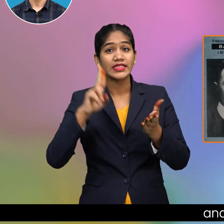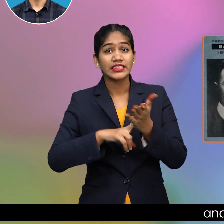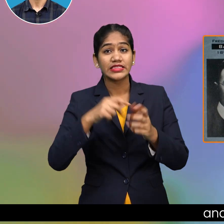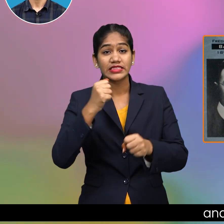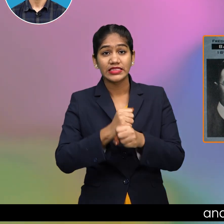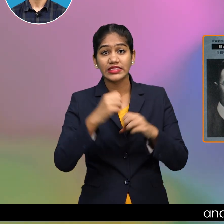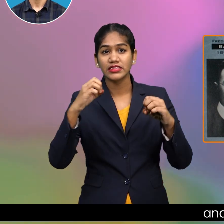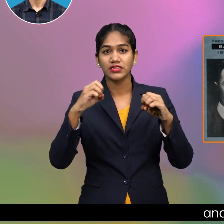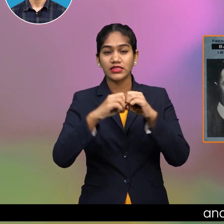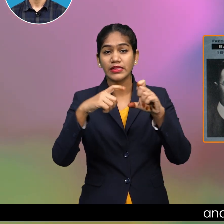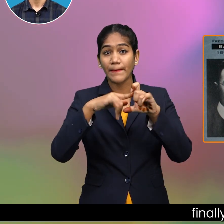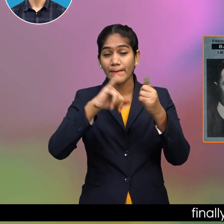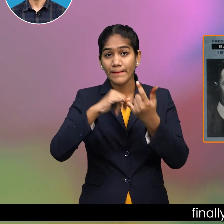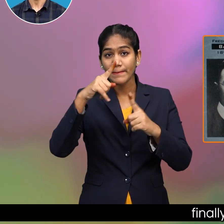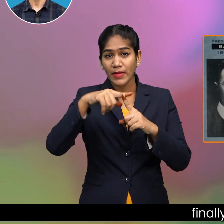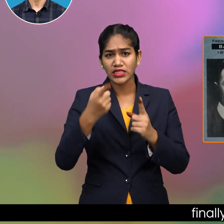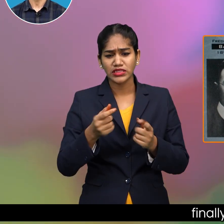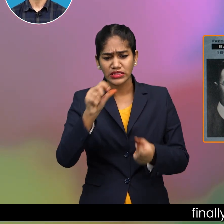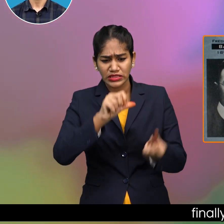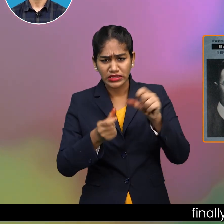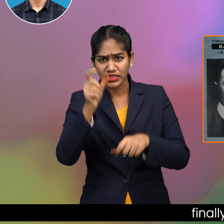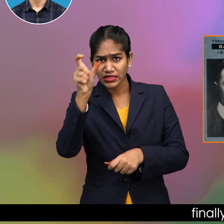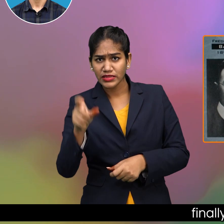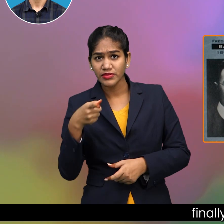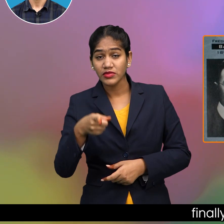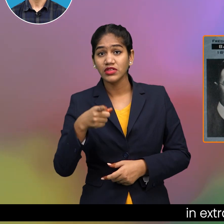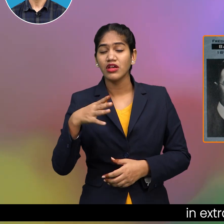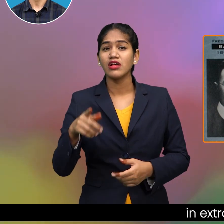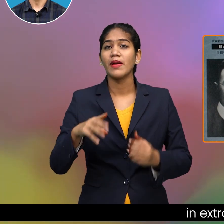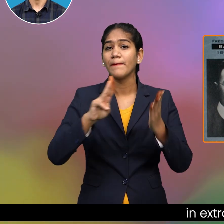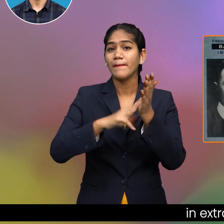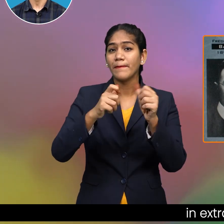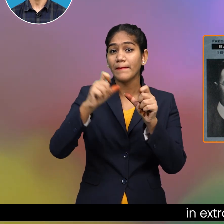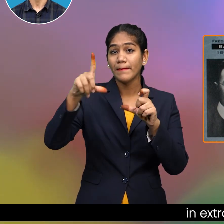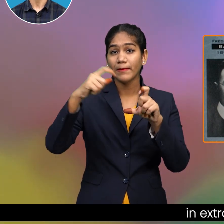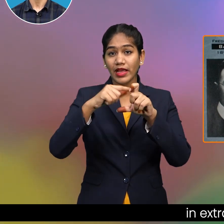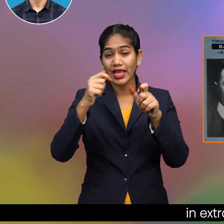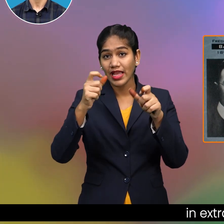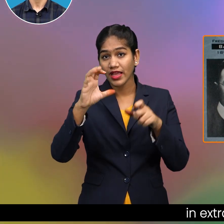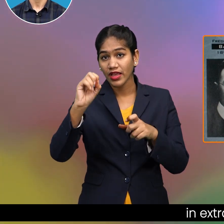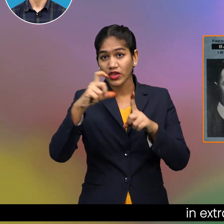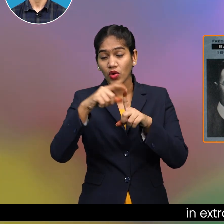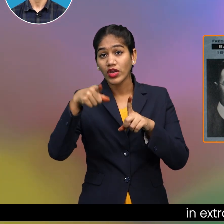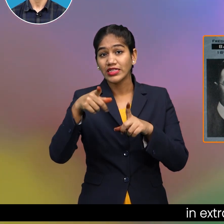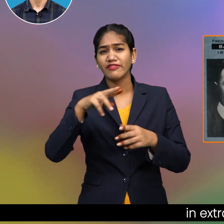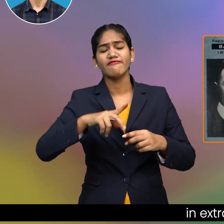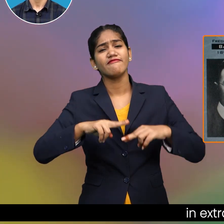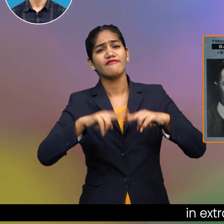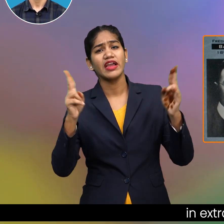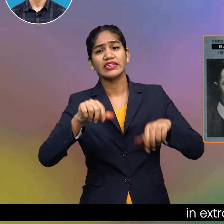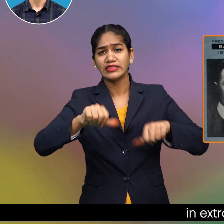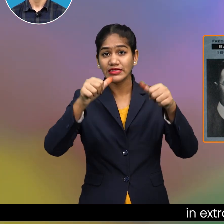and MacLeod finally succeeded in extracting insulin.